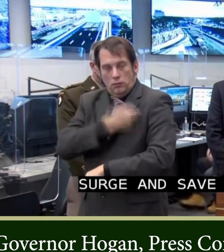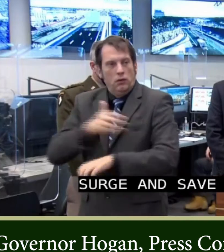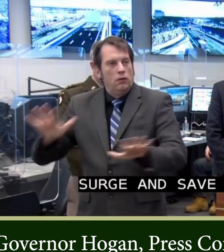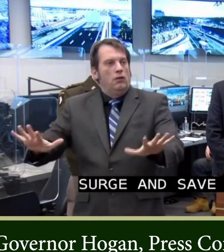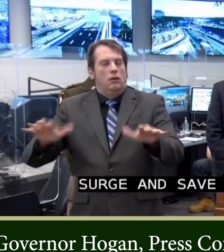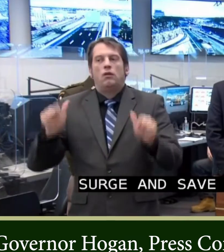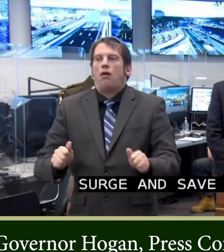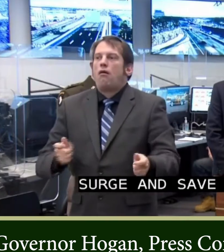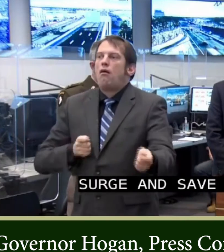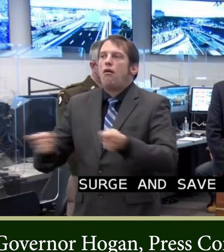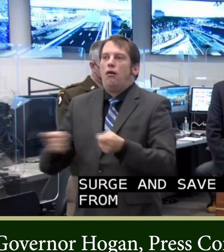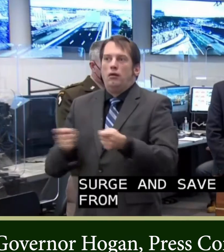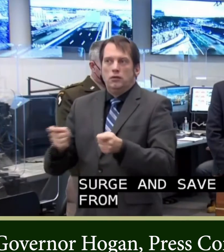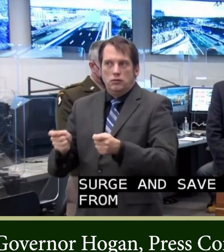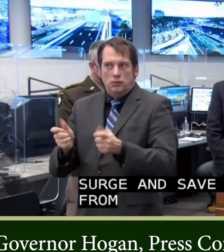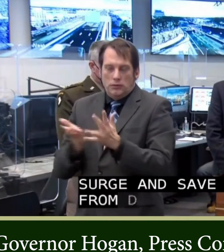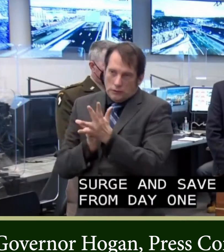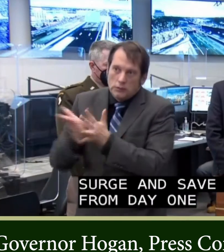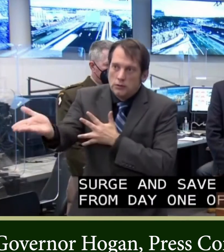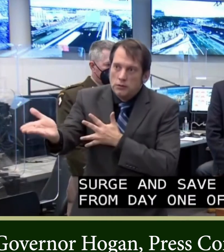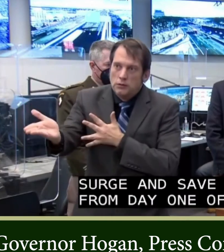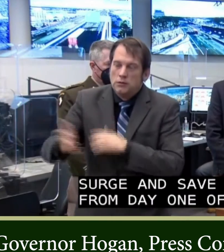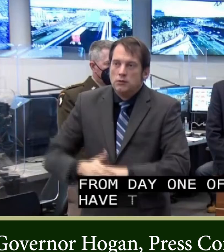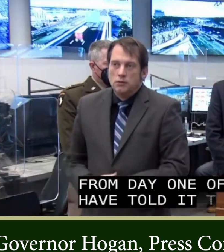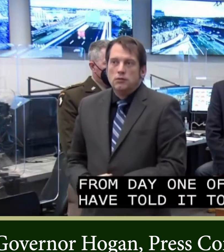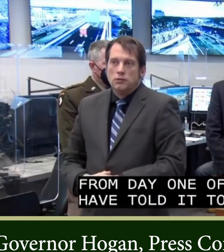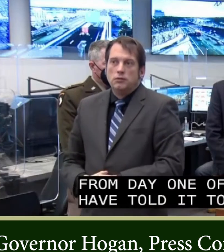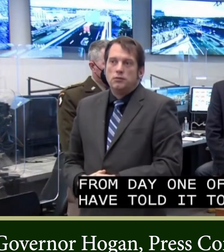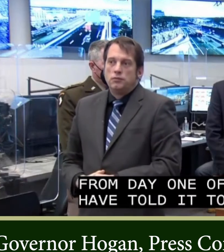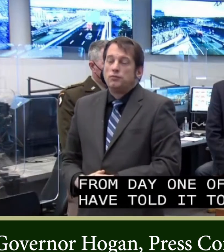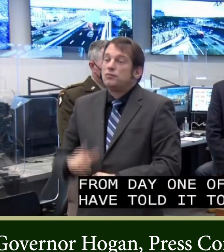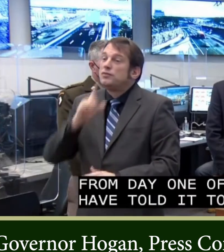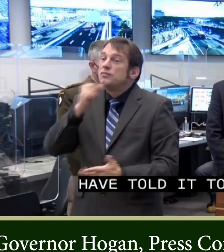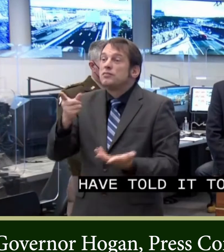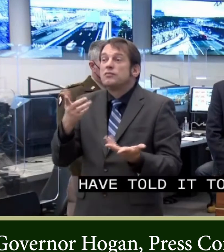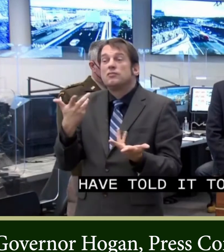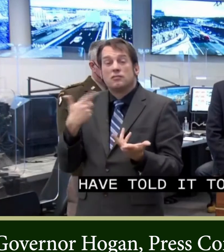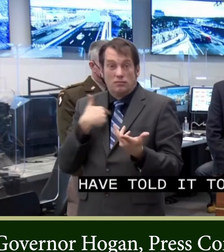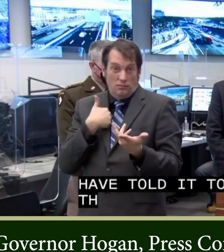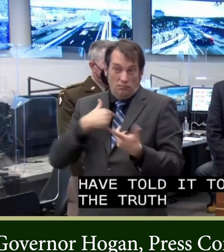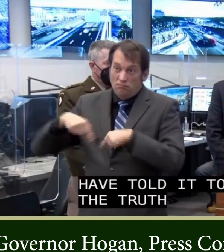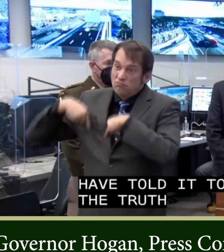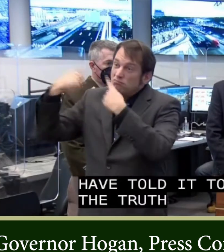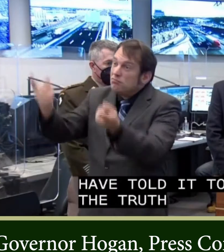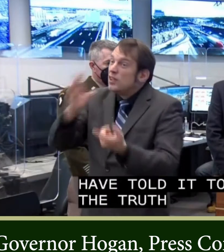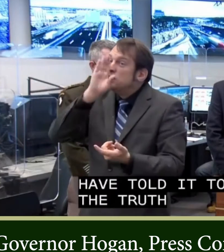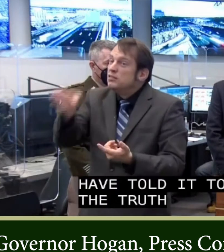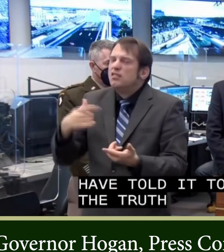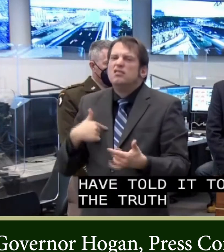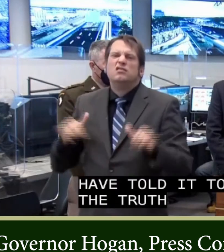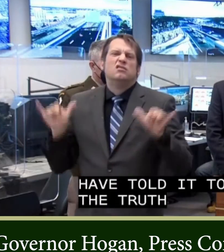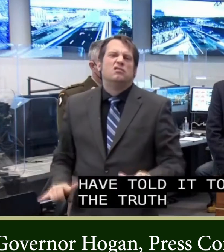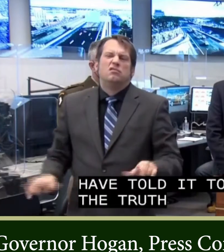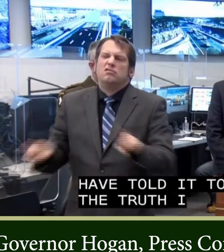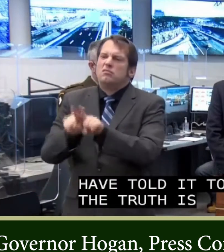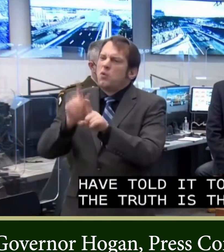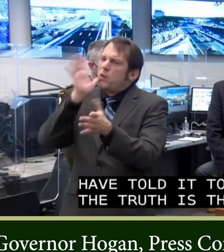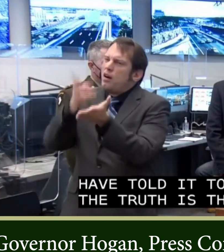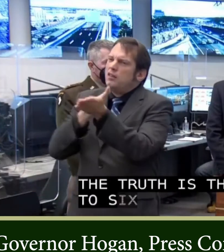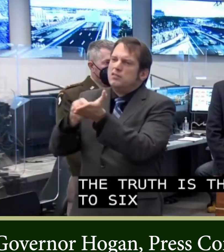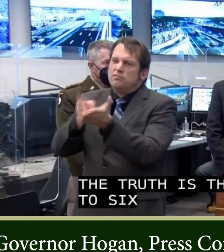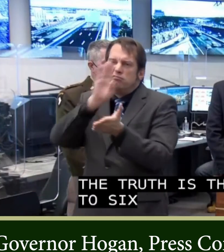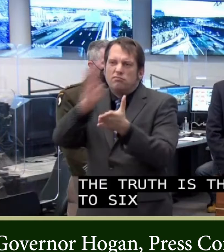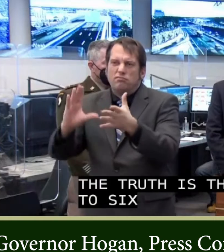entire pandemic. Our newest projections as of today show that COVID hospitalizations could